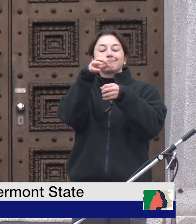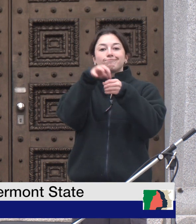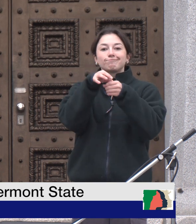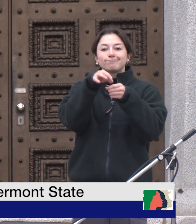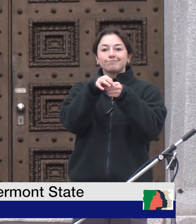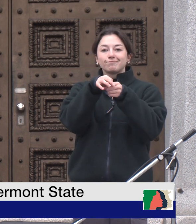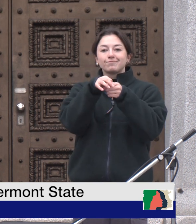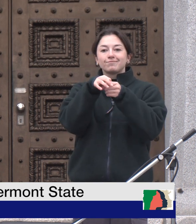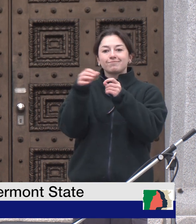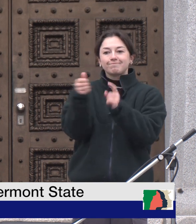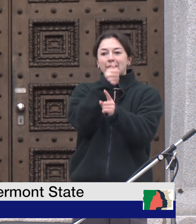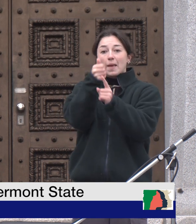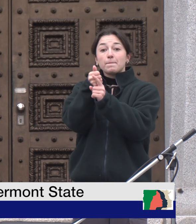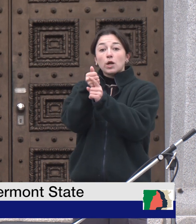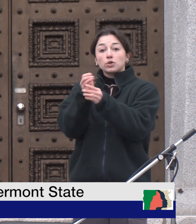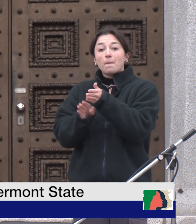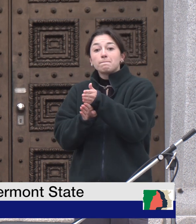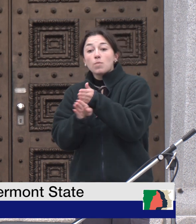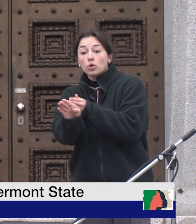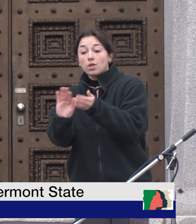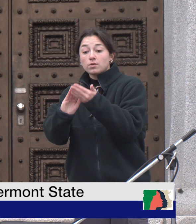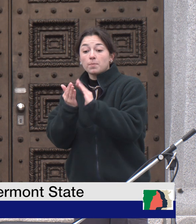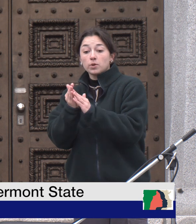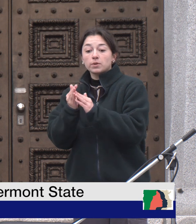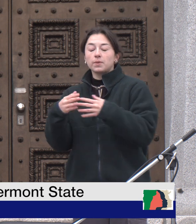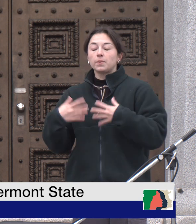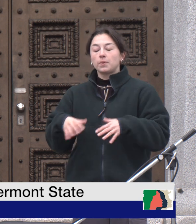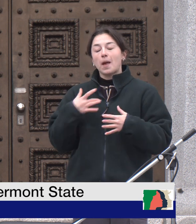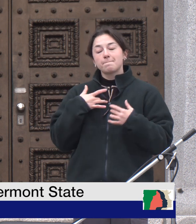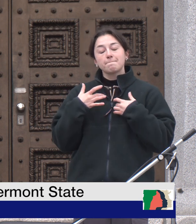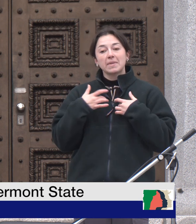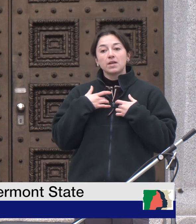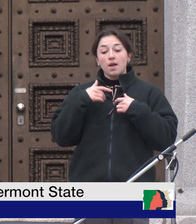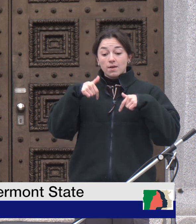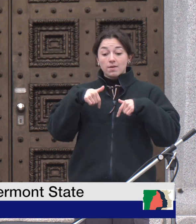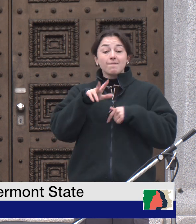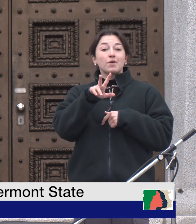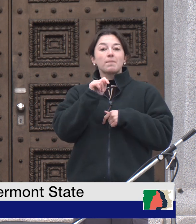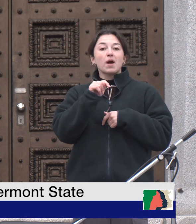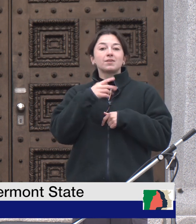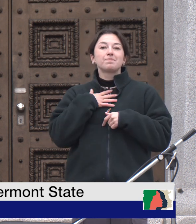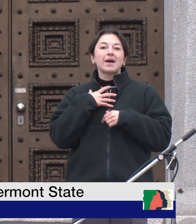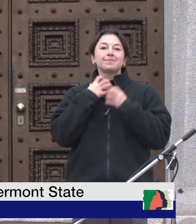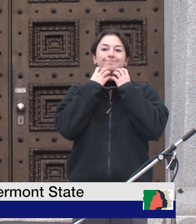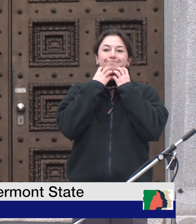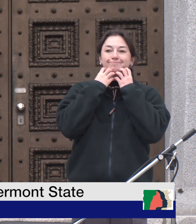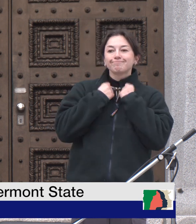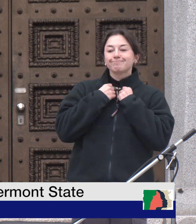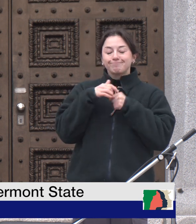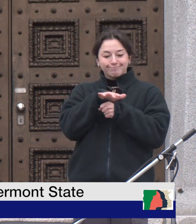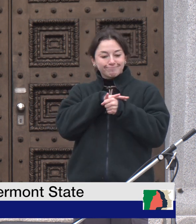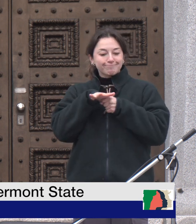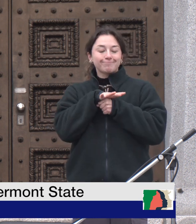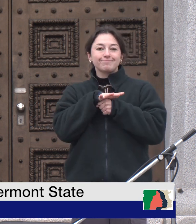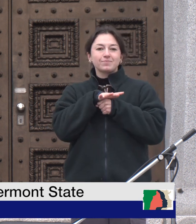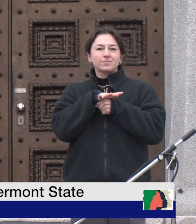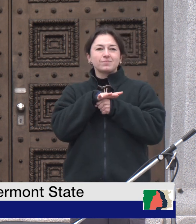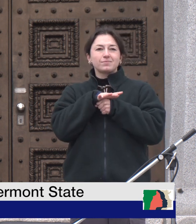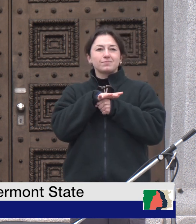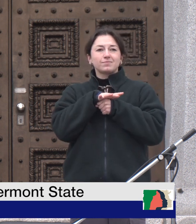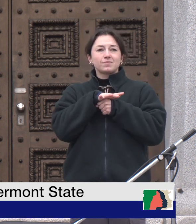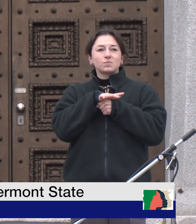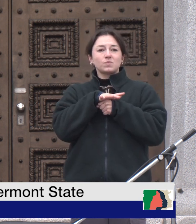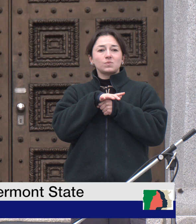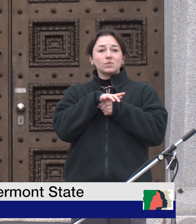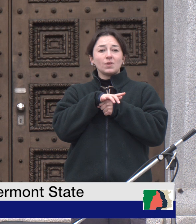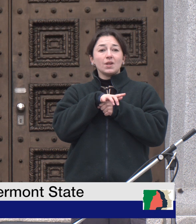for marginalized communities. Vermont has been my sanctuary, and I believe we need to start preparing